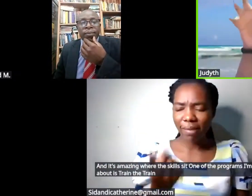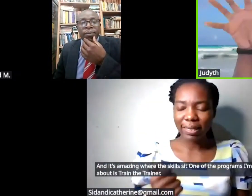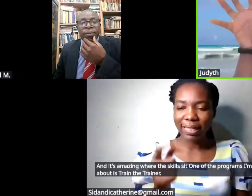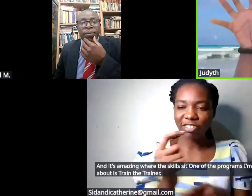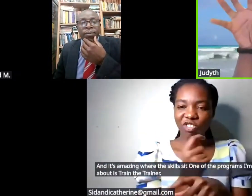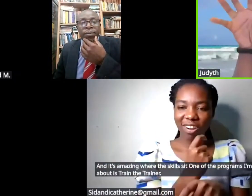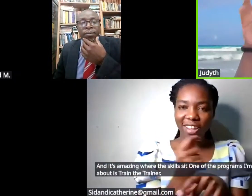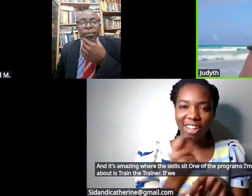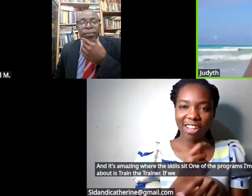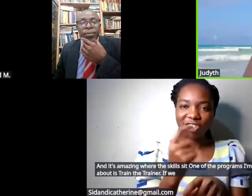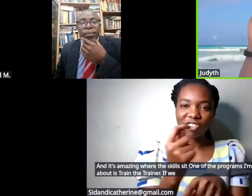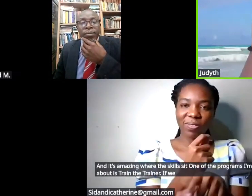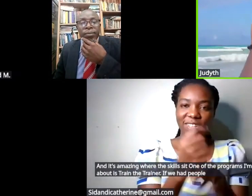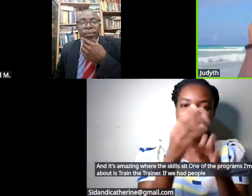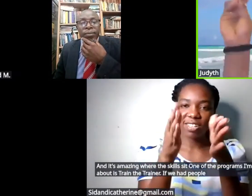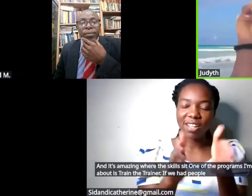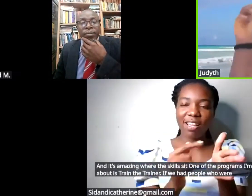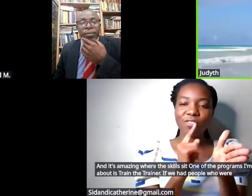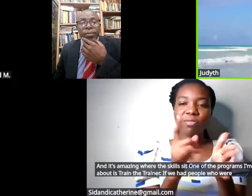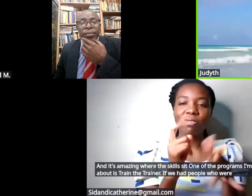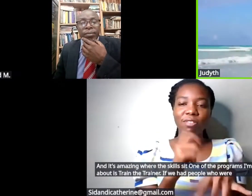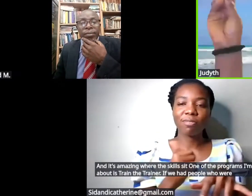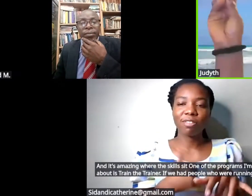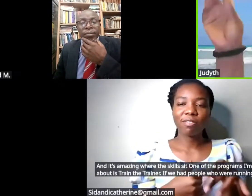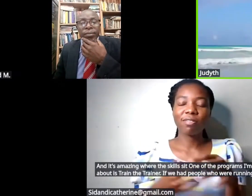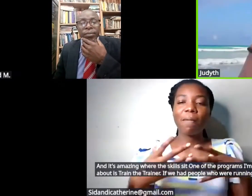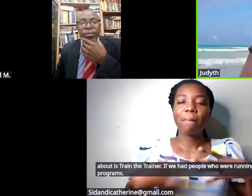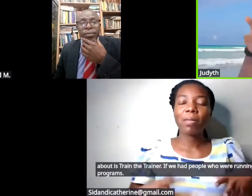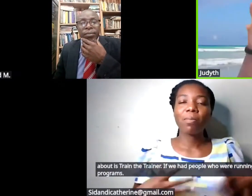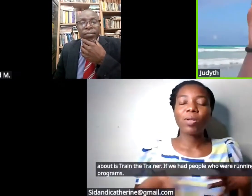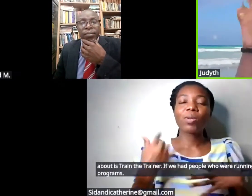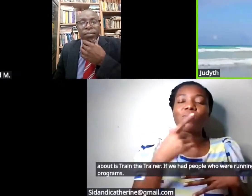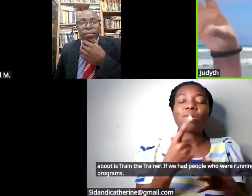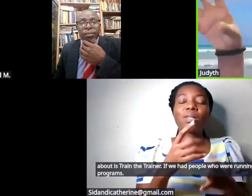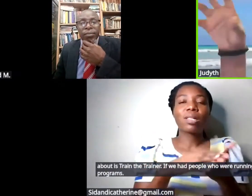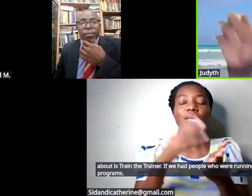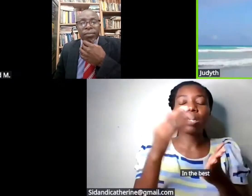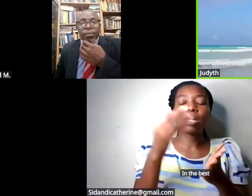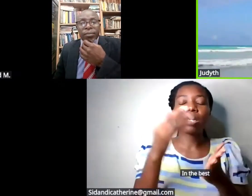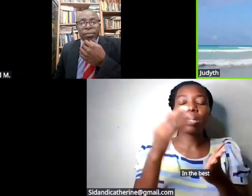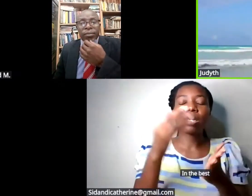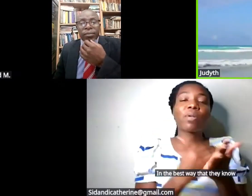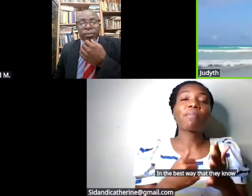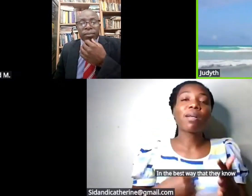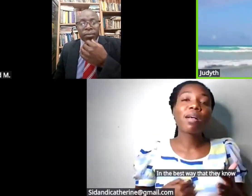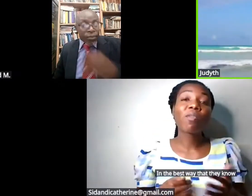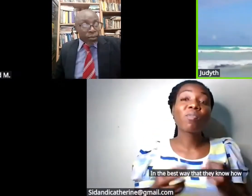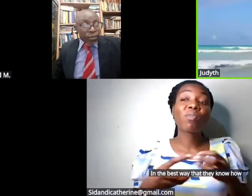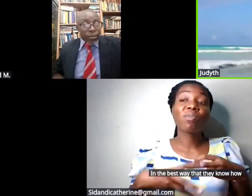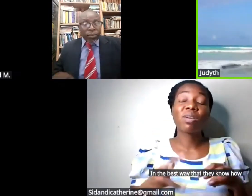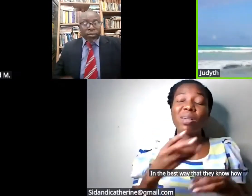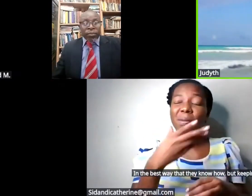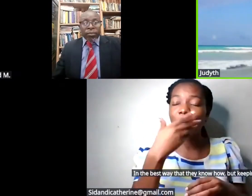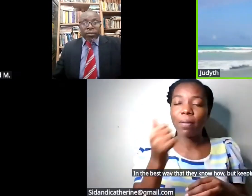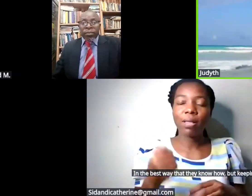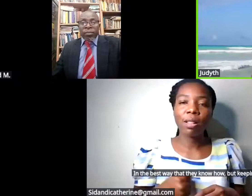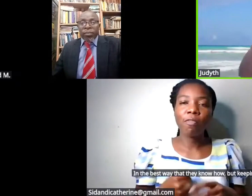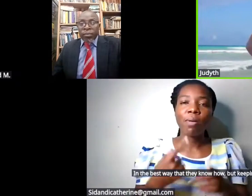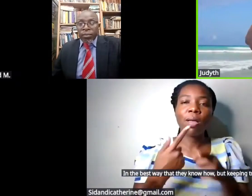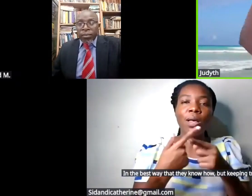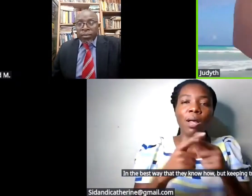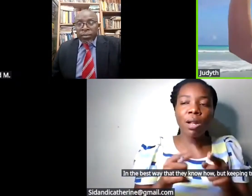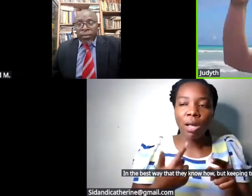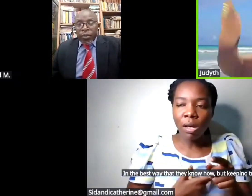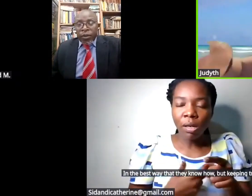had people who were running these learning programs in the best way that they know how, but keeping track of